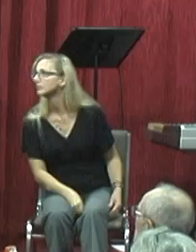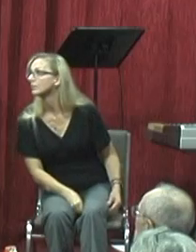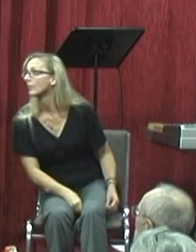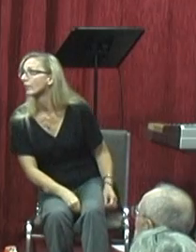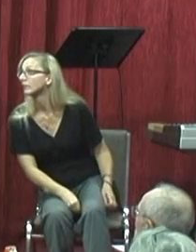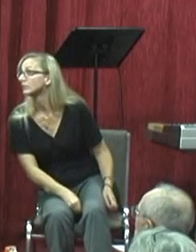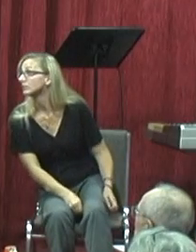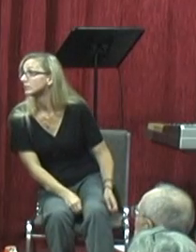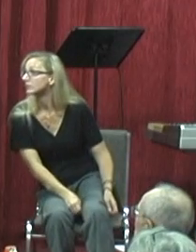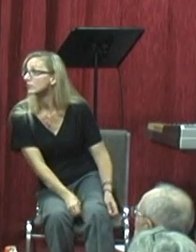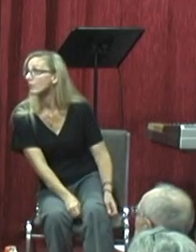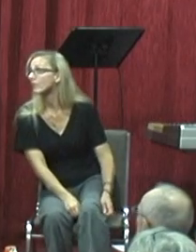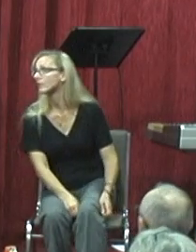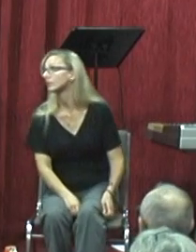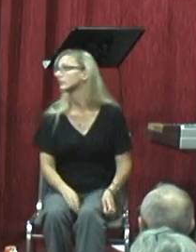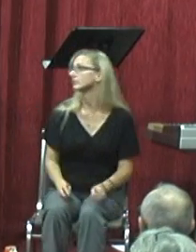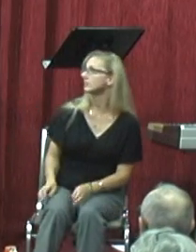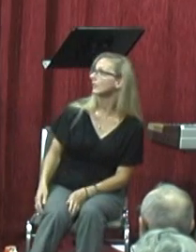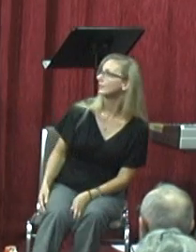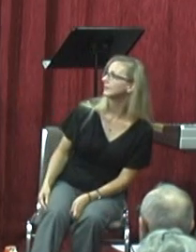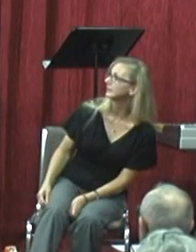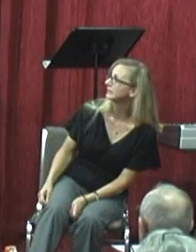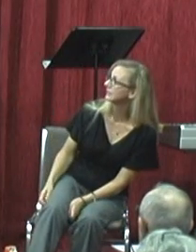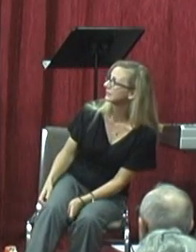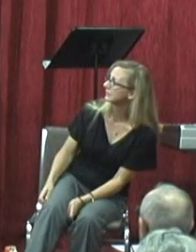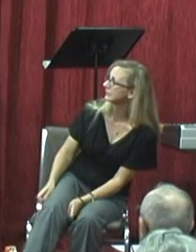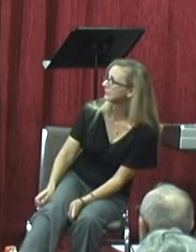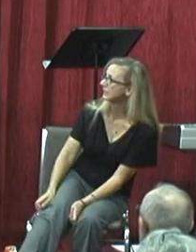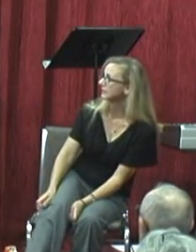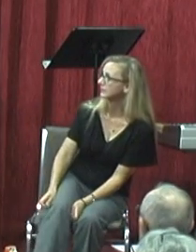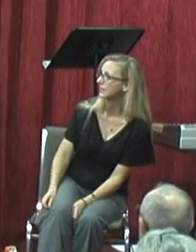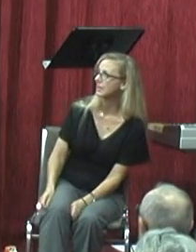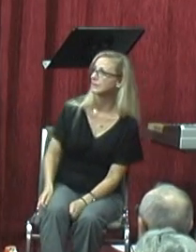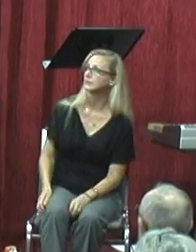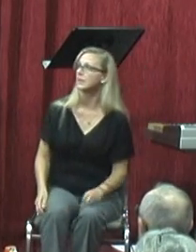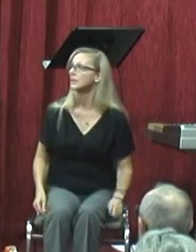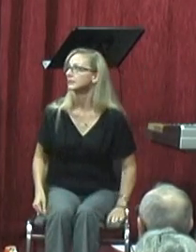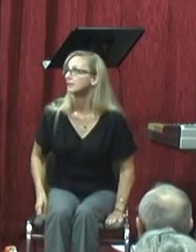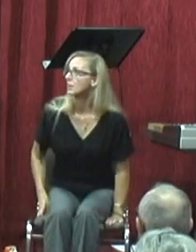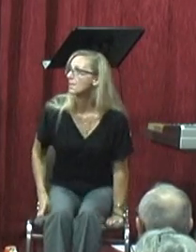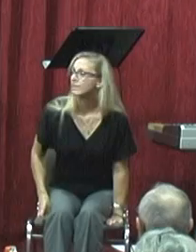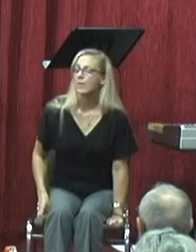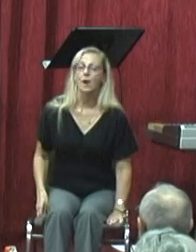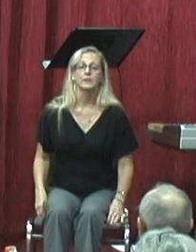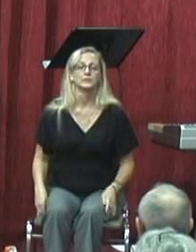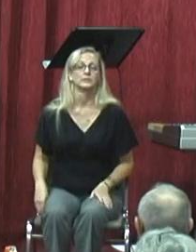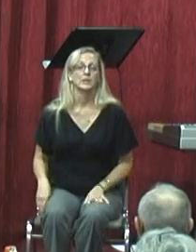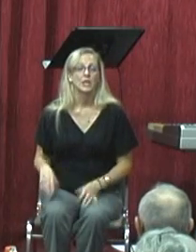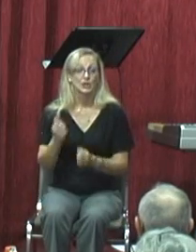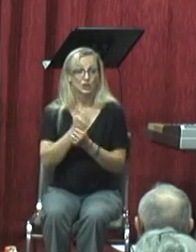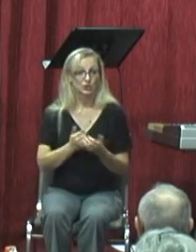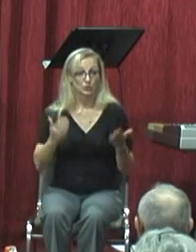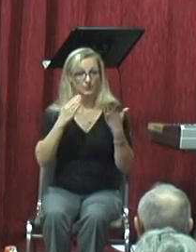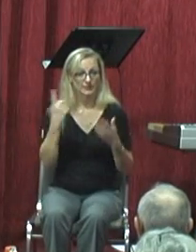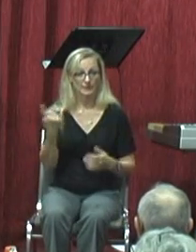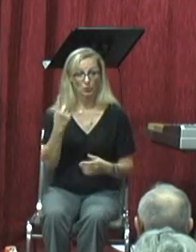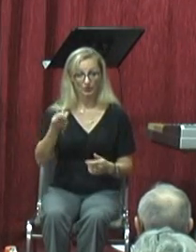someone else. He's the only Kohen Hagadol there will ever be, and he serves